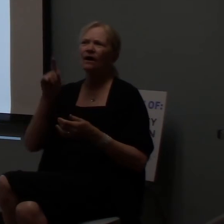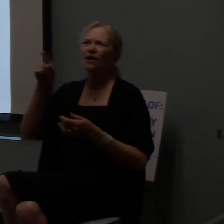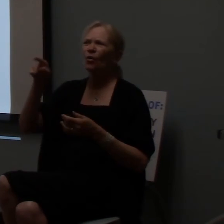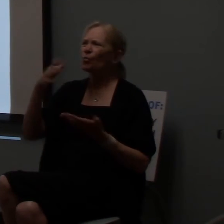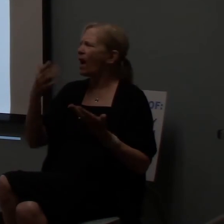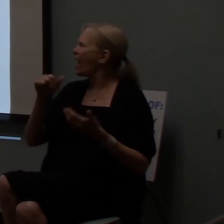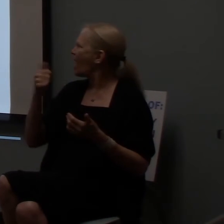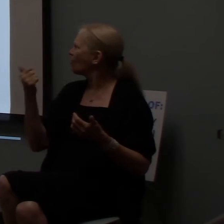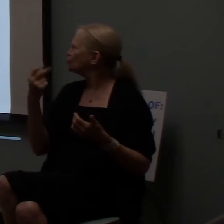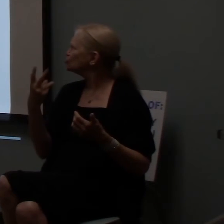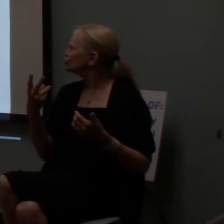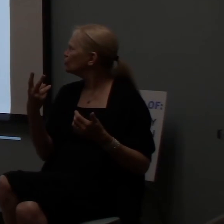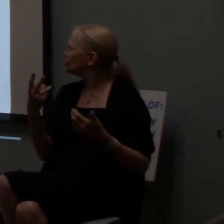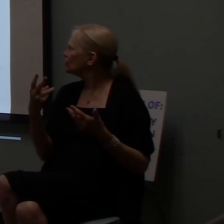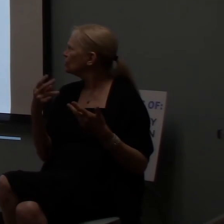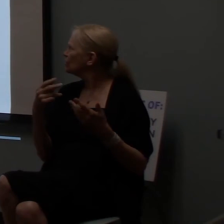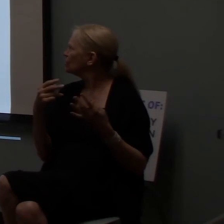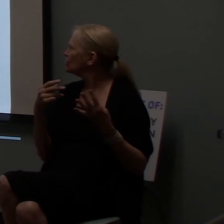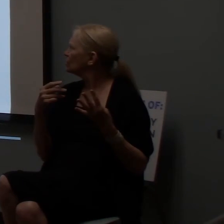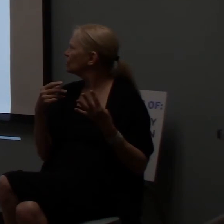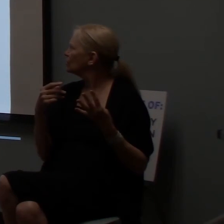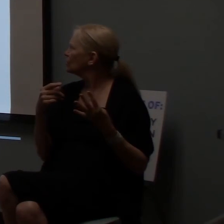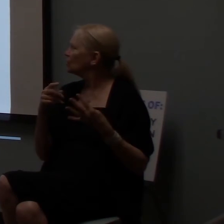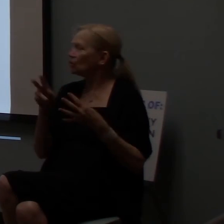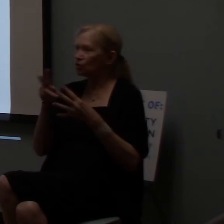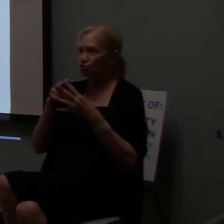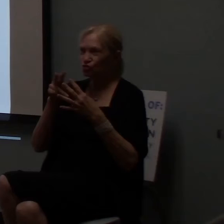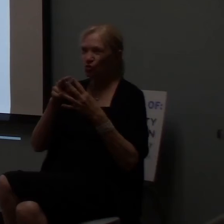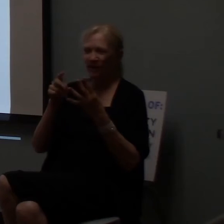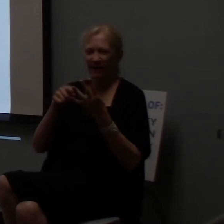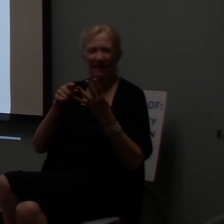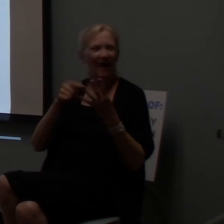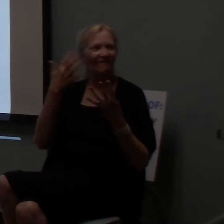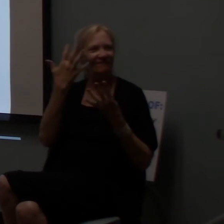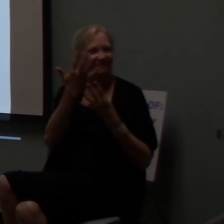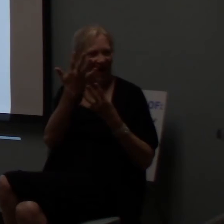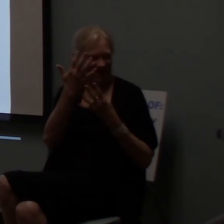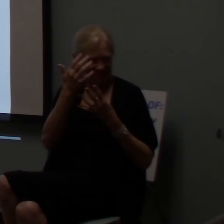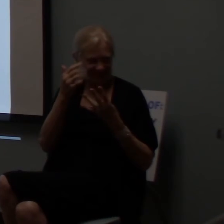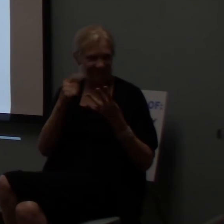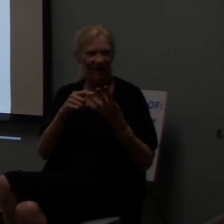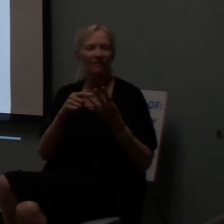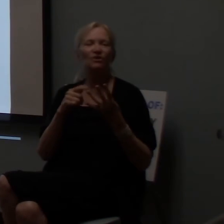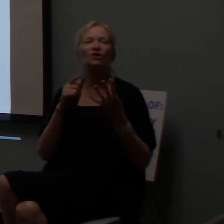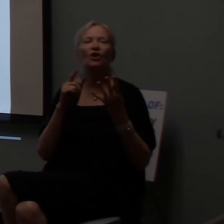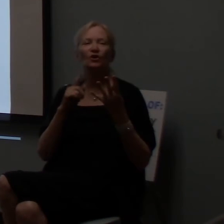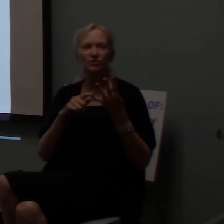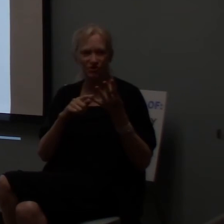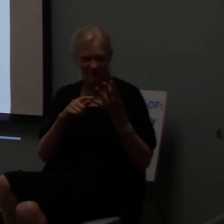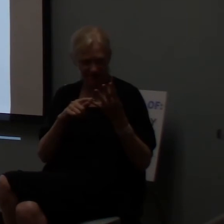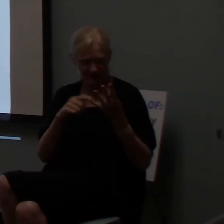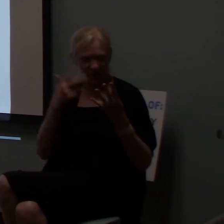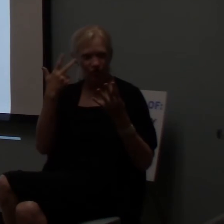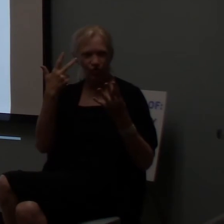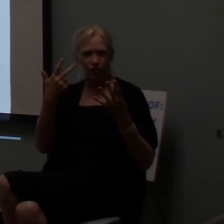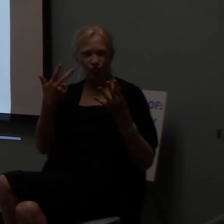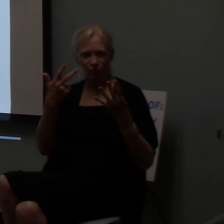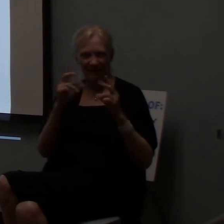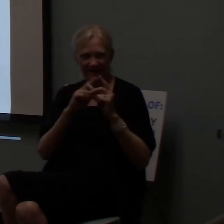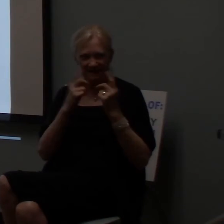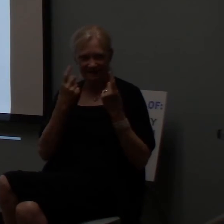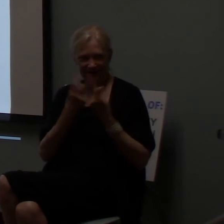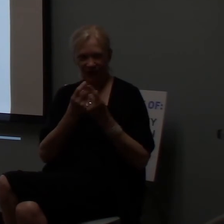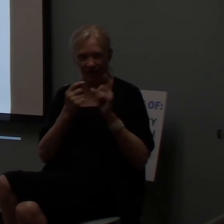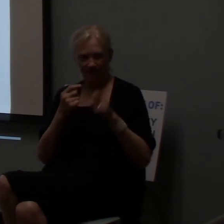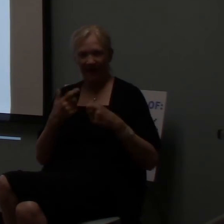then? There are She talked these 2, about and it then earlier. there's 5 at large, or 3 5 at districts large. with you have to live